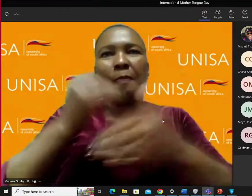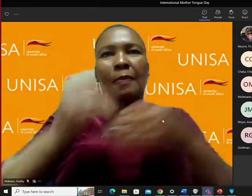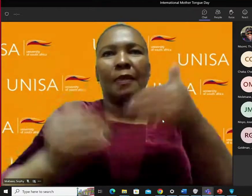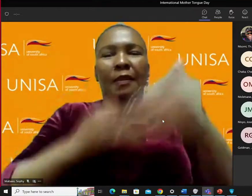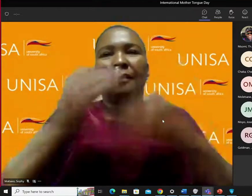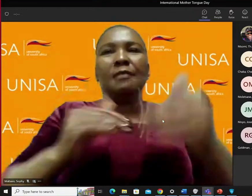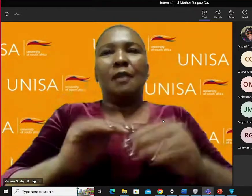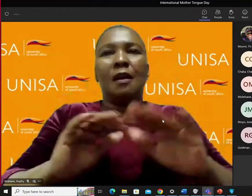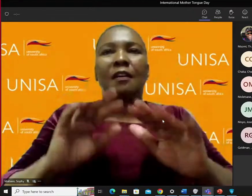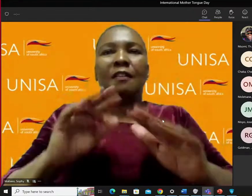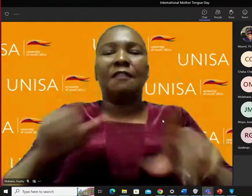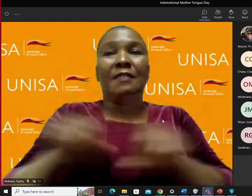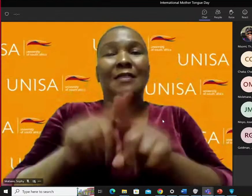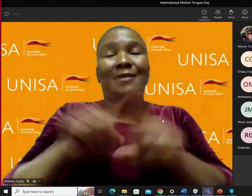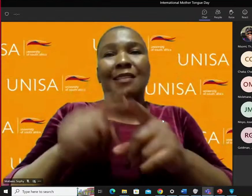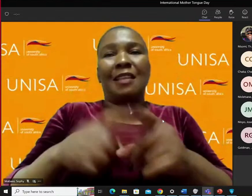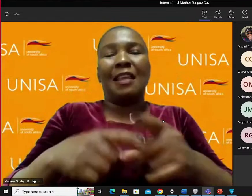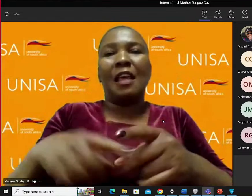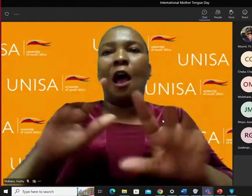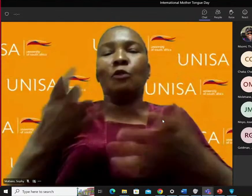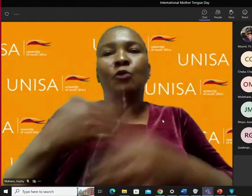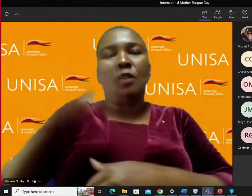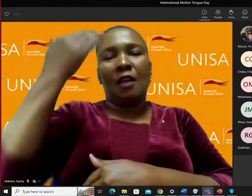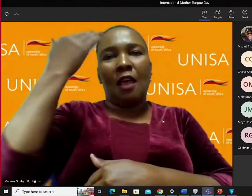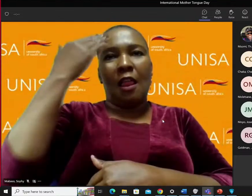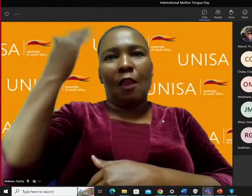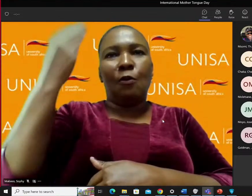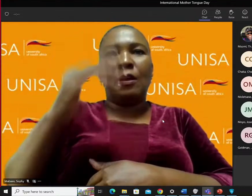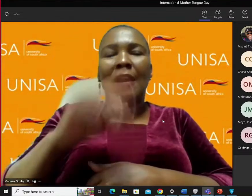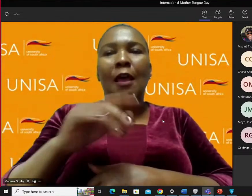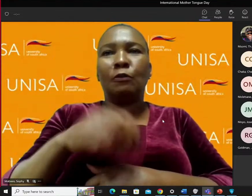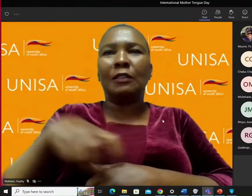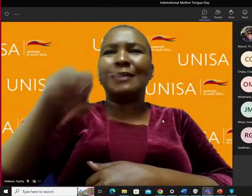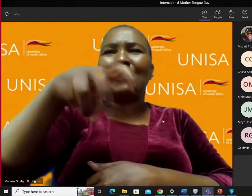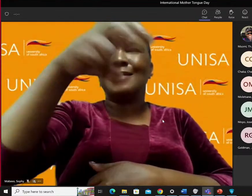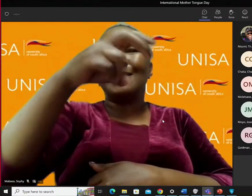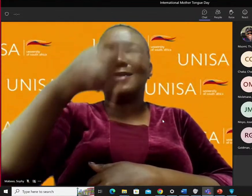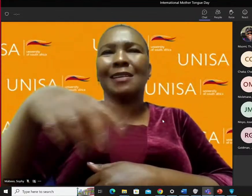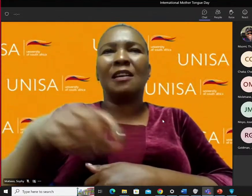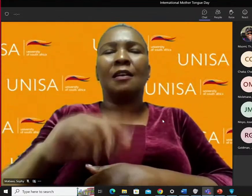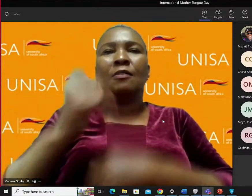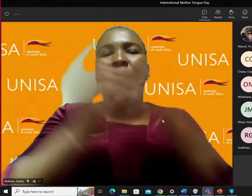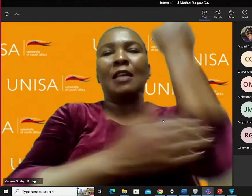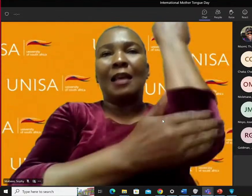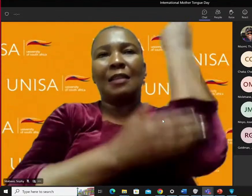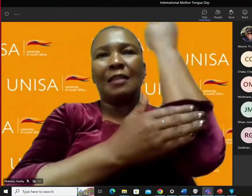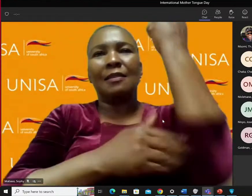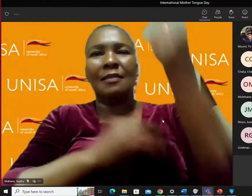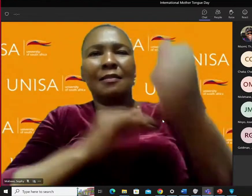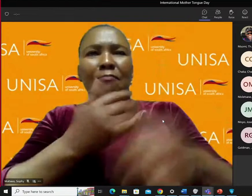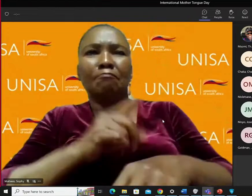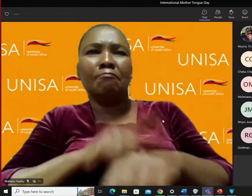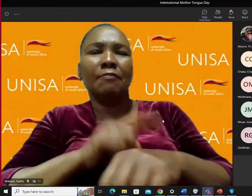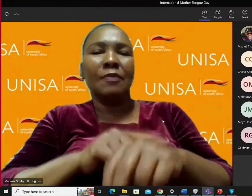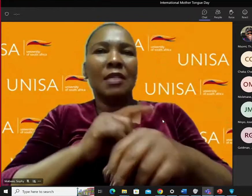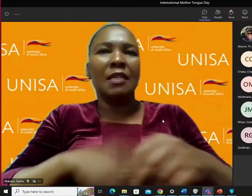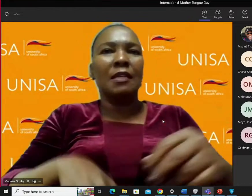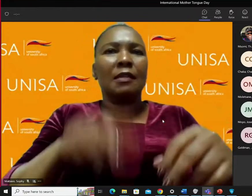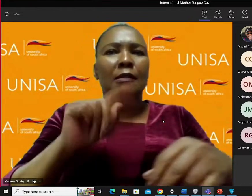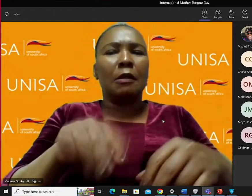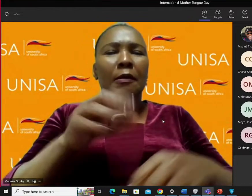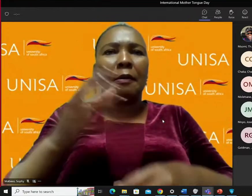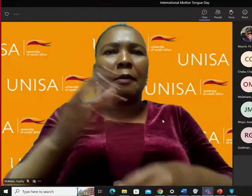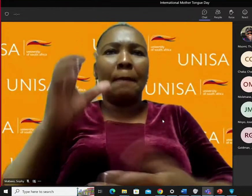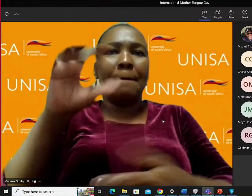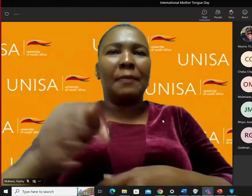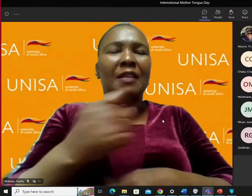hello. She now, because, I mean, she traveled across the country, but at some stage, you know, and she was picking up these kids one by